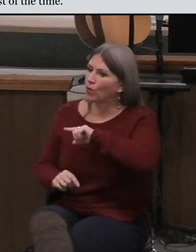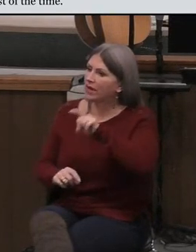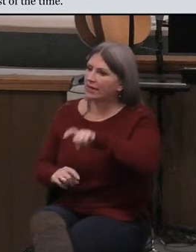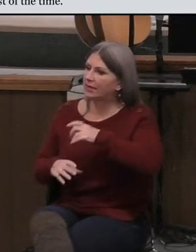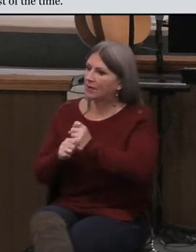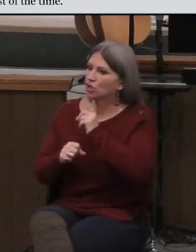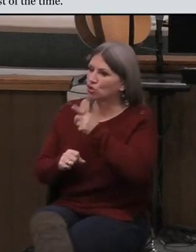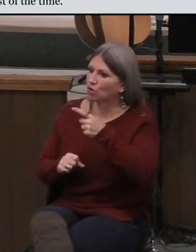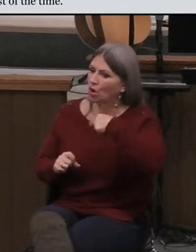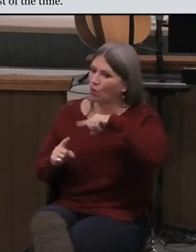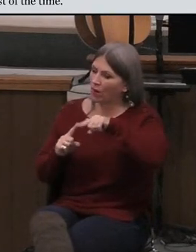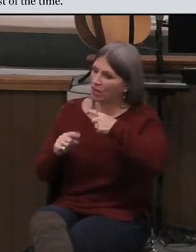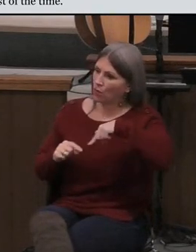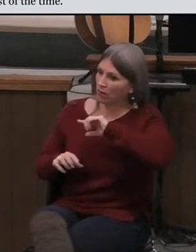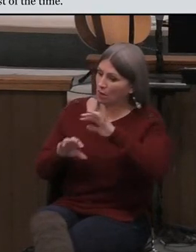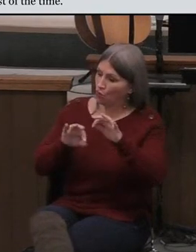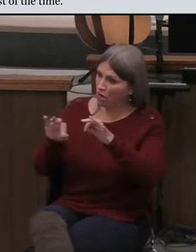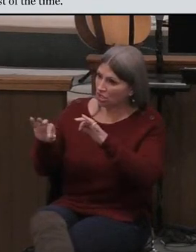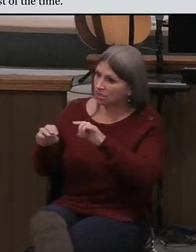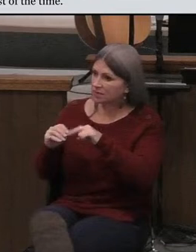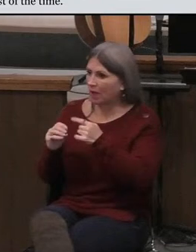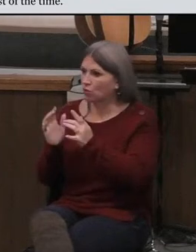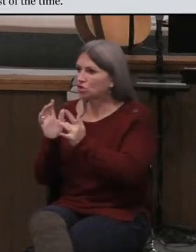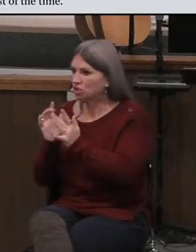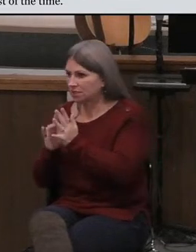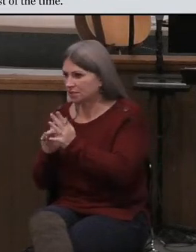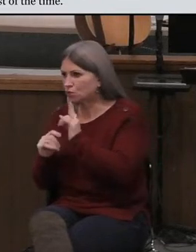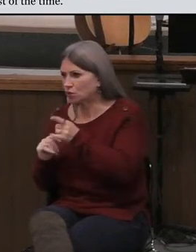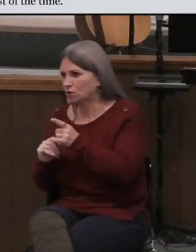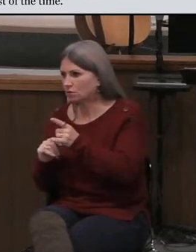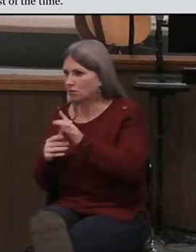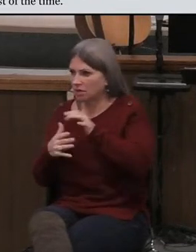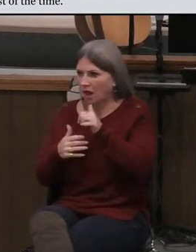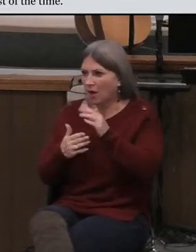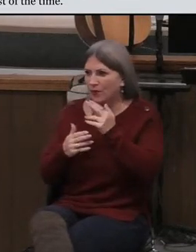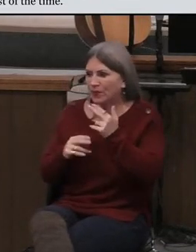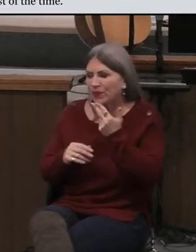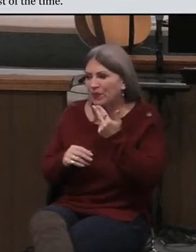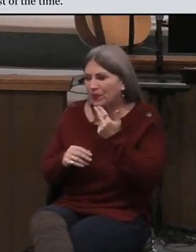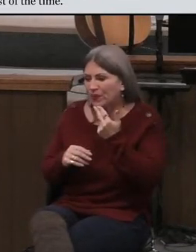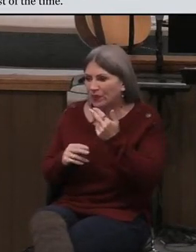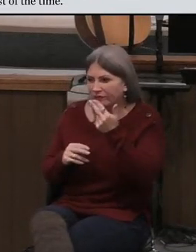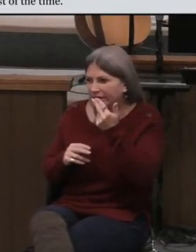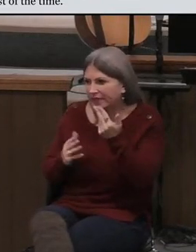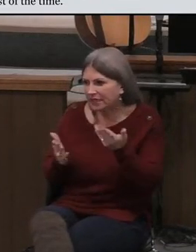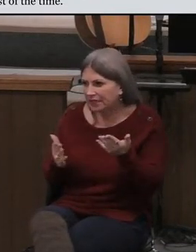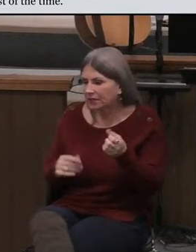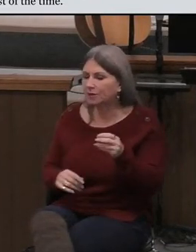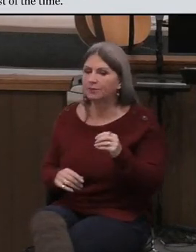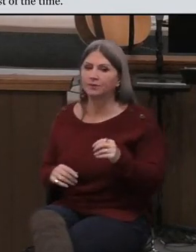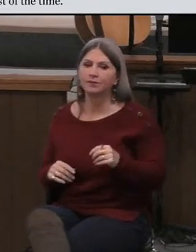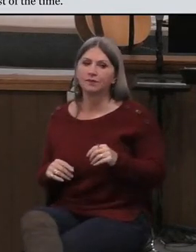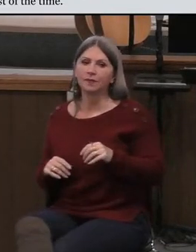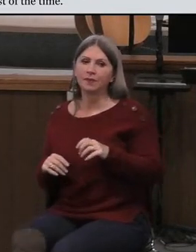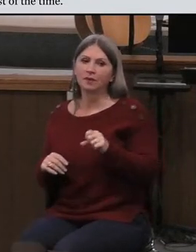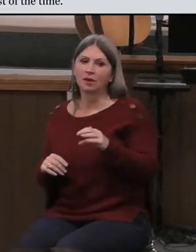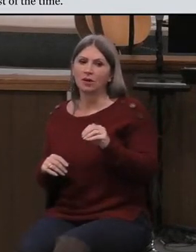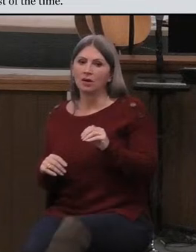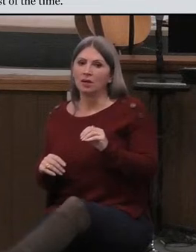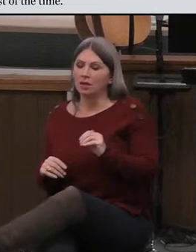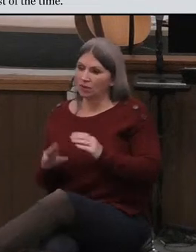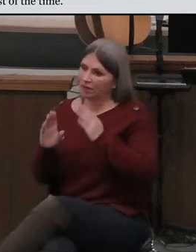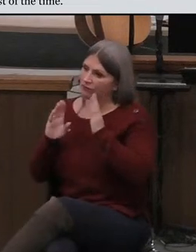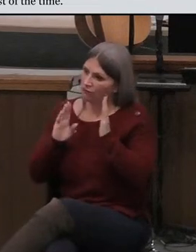the Christ who cures sickness when required, but conveniently minds his own business the rest of the